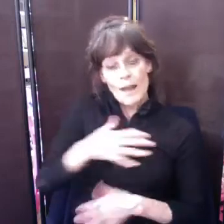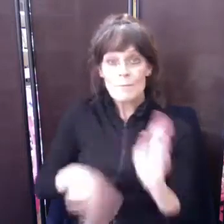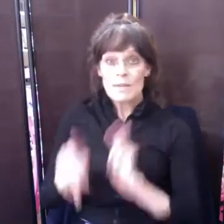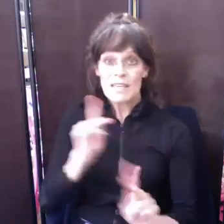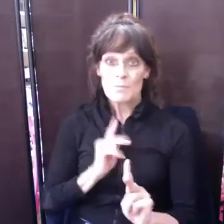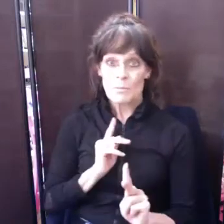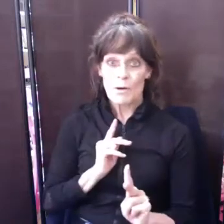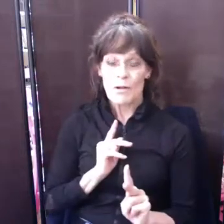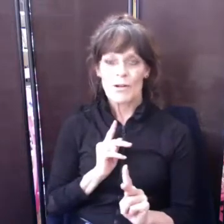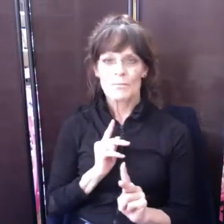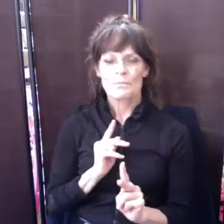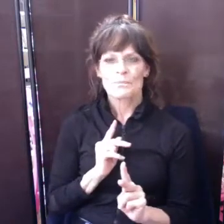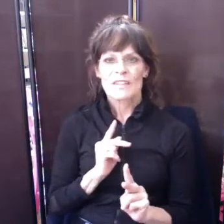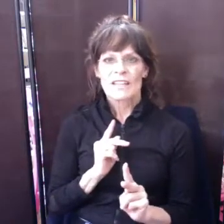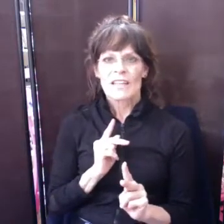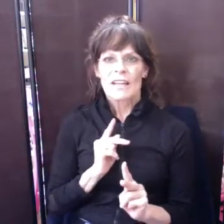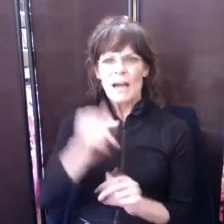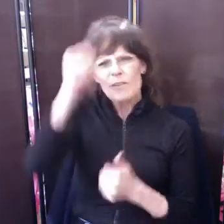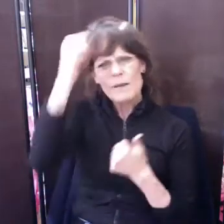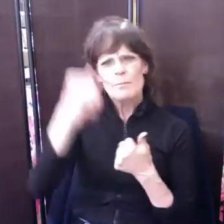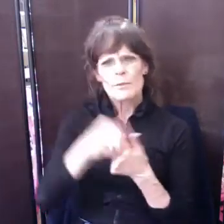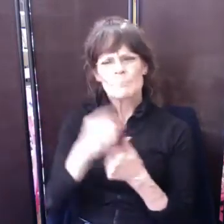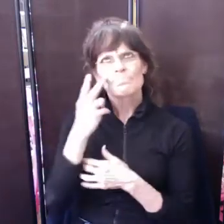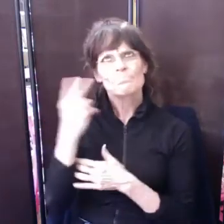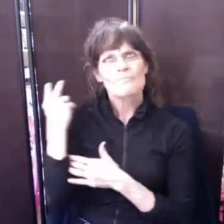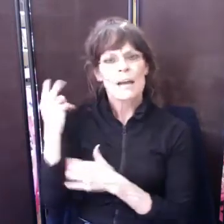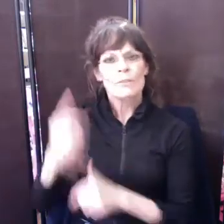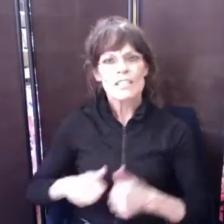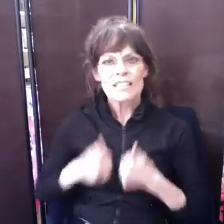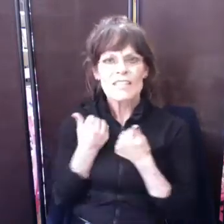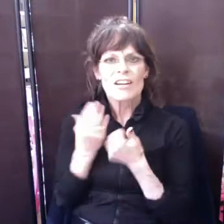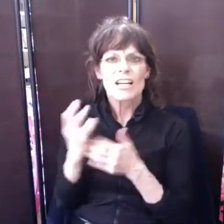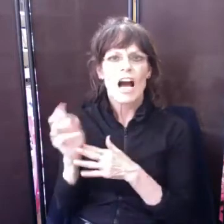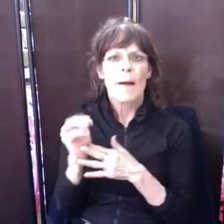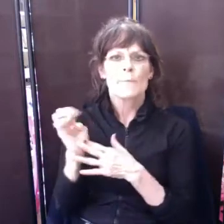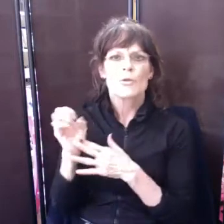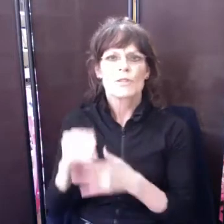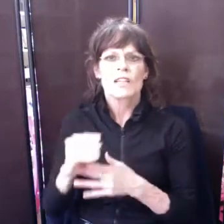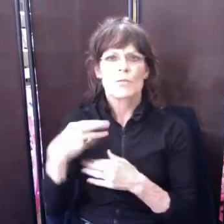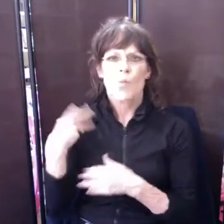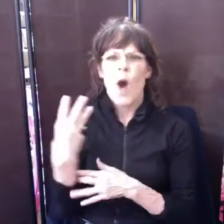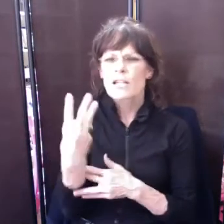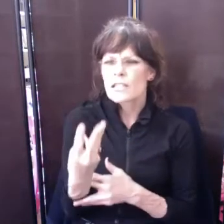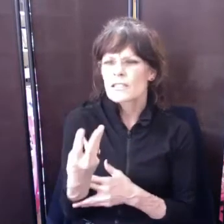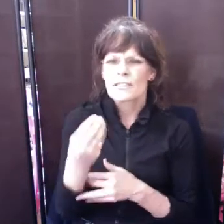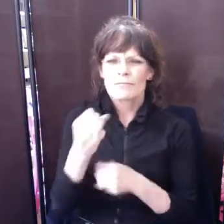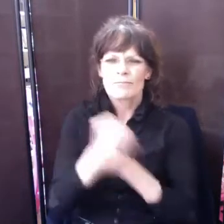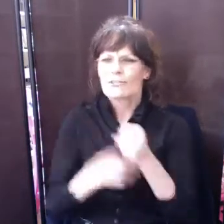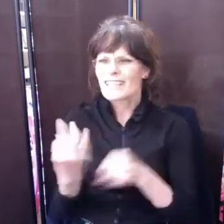people. And I remember I went to live on a commune in Washington in 1970 or 71. It was in